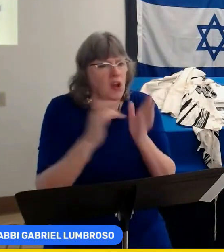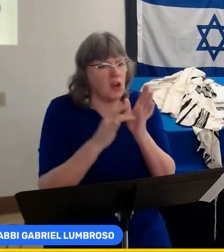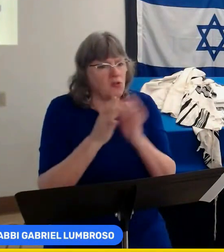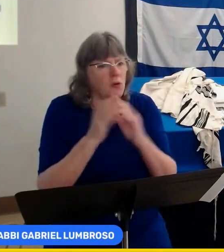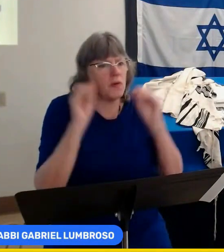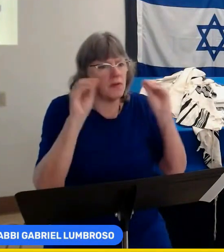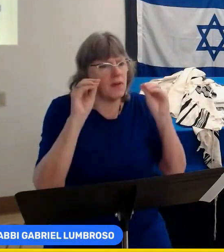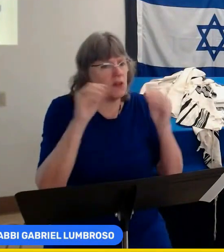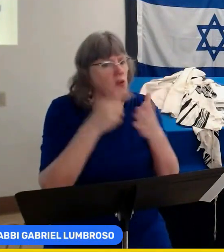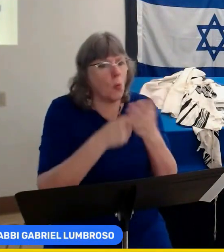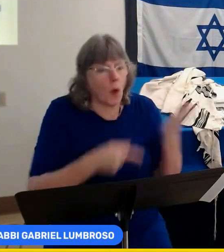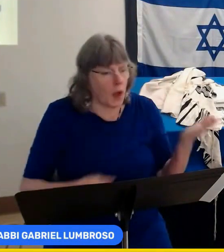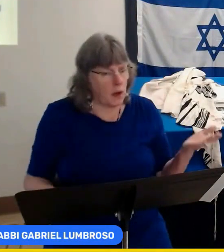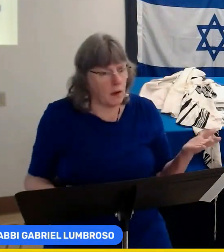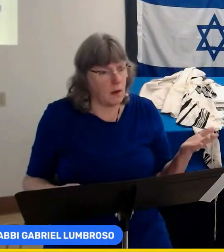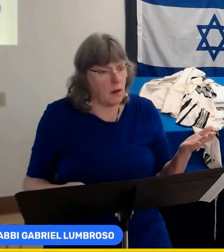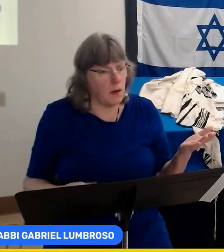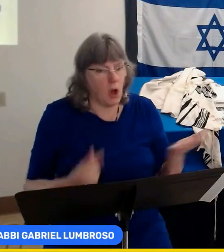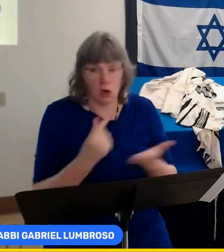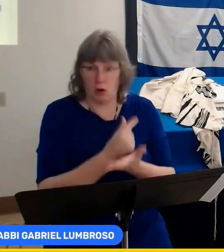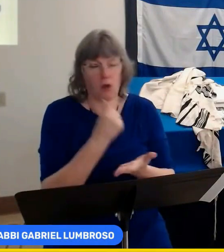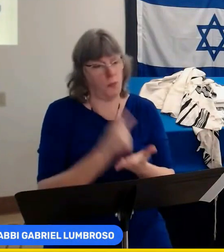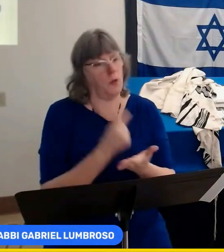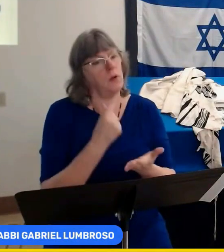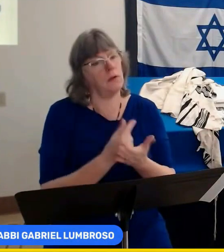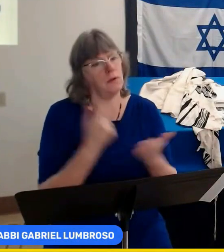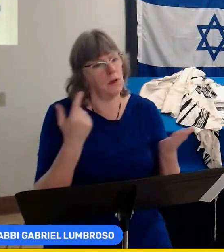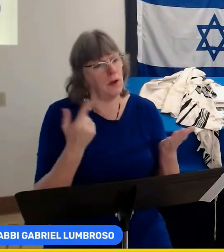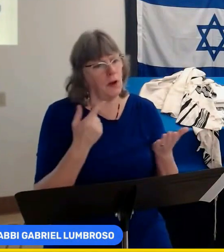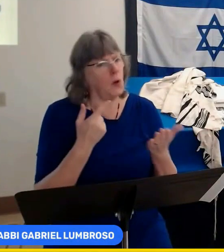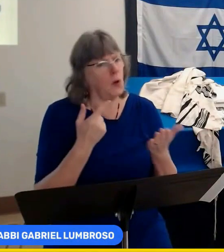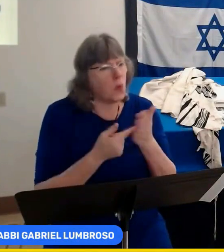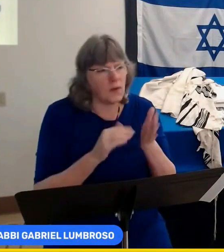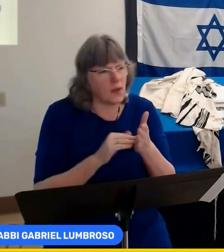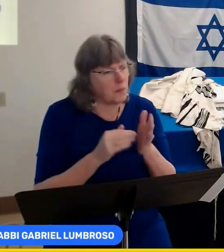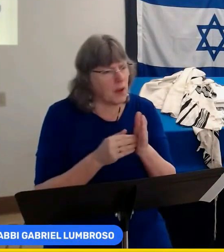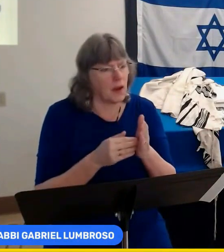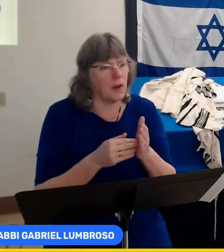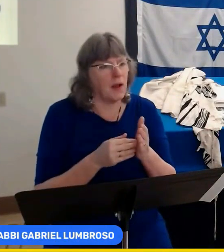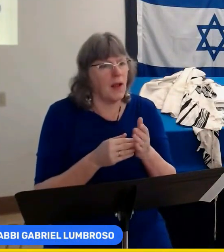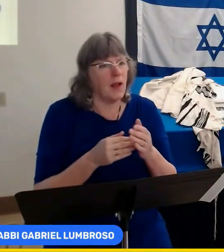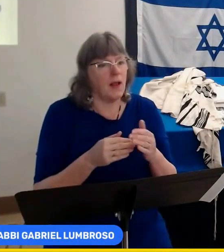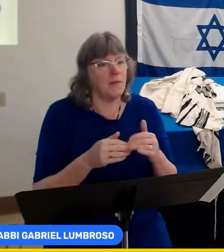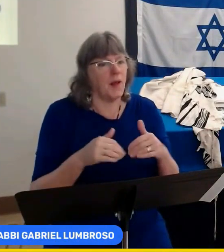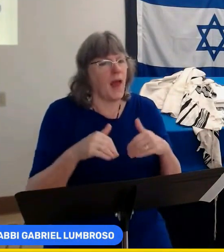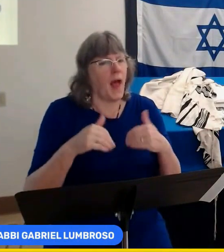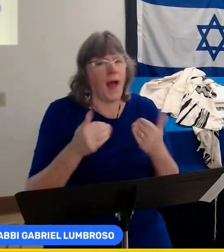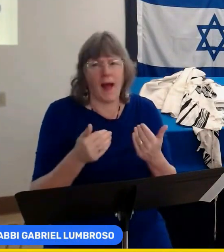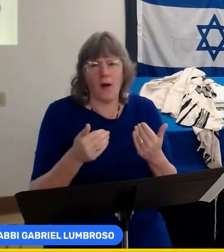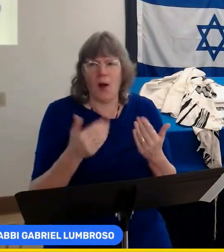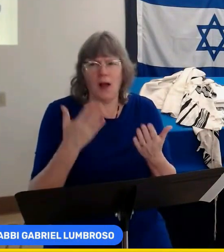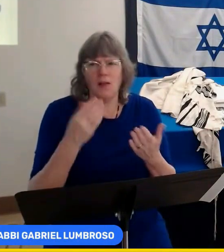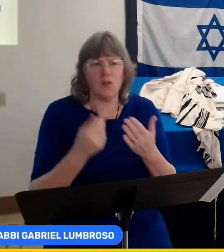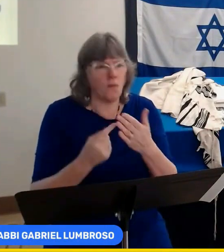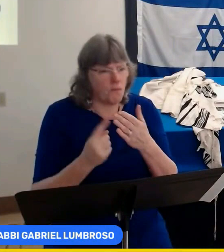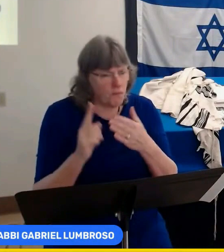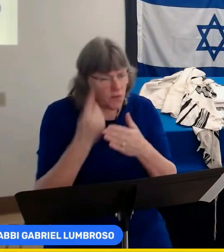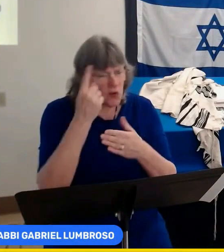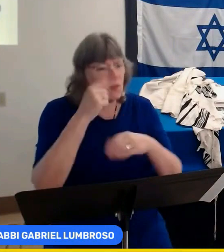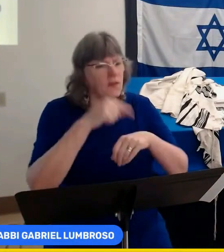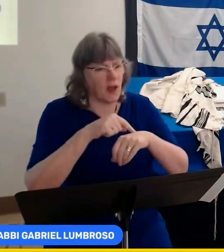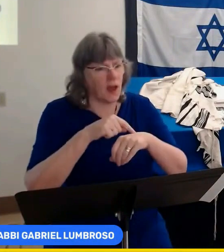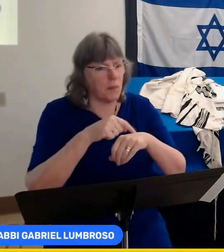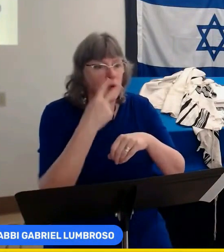in. Like you're supposed to know what it means. And the thing is, you are supposed to know what it means. Because it's an Old